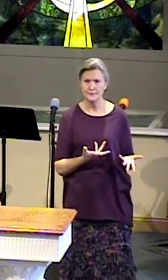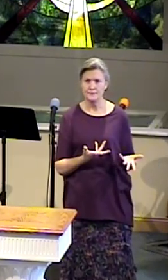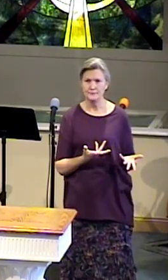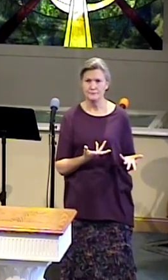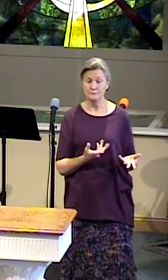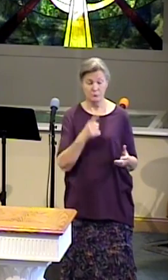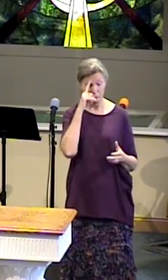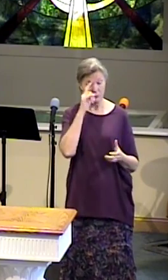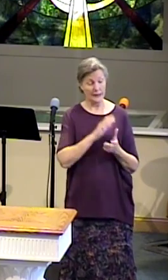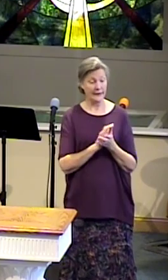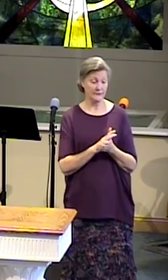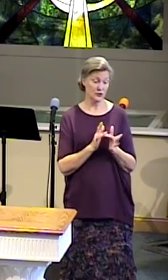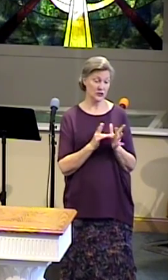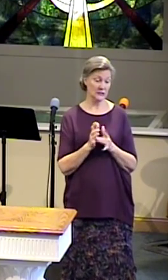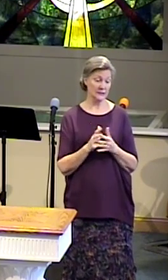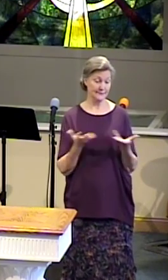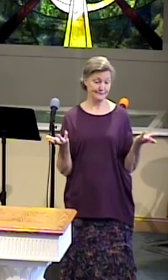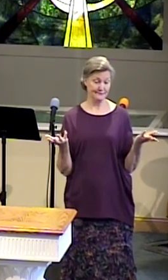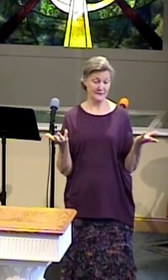Just believe on Jesus.